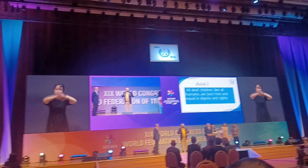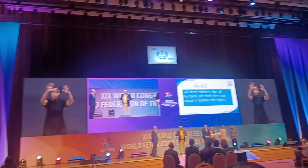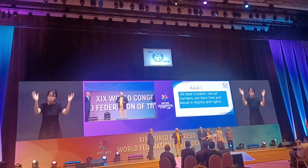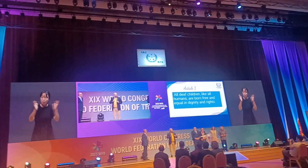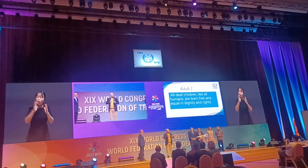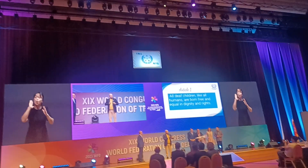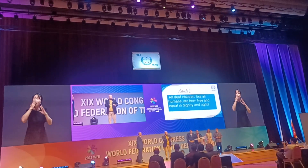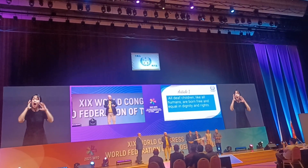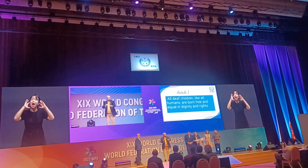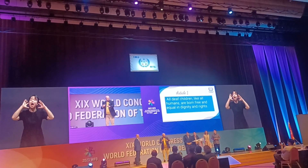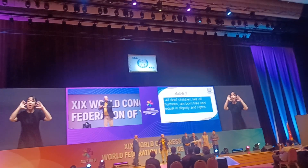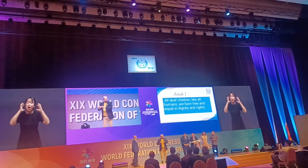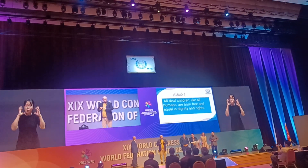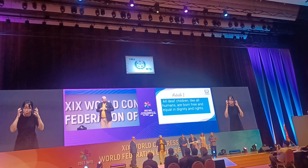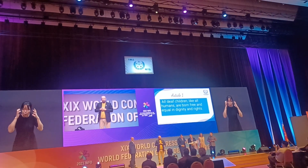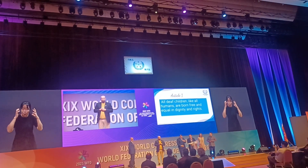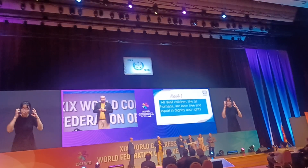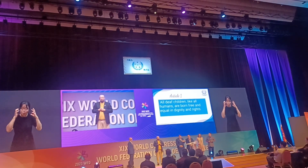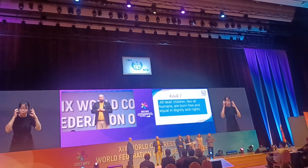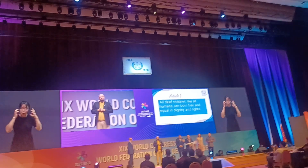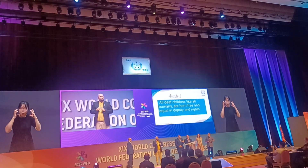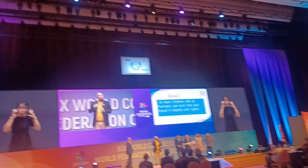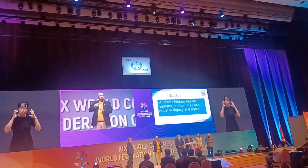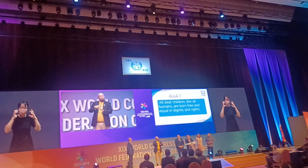like all humans,